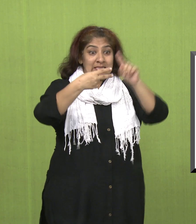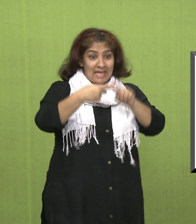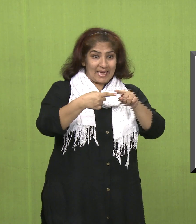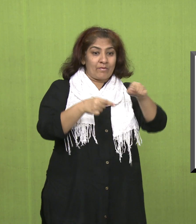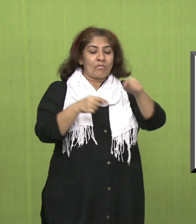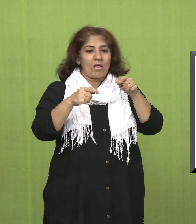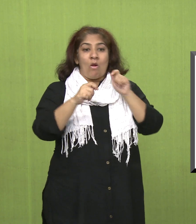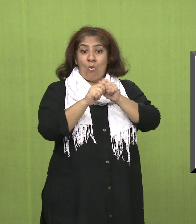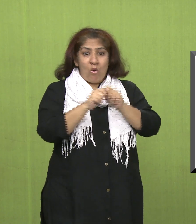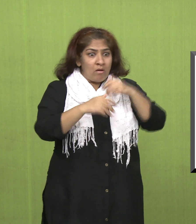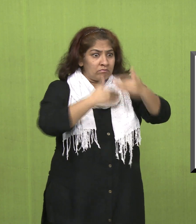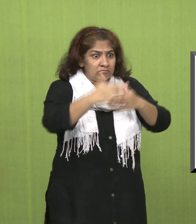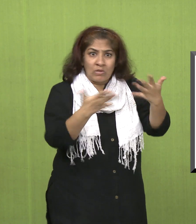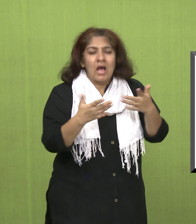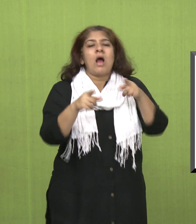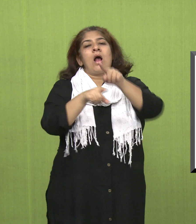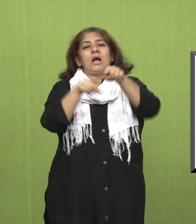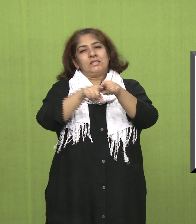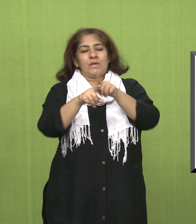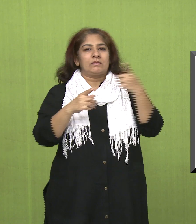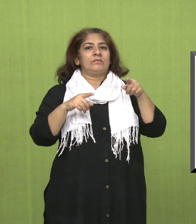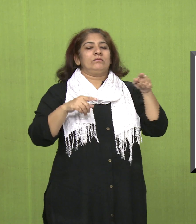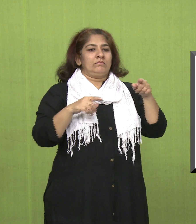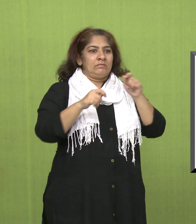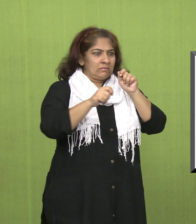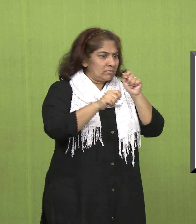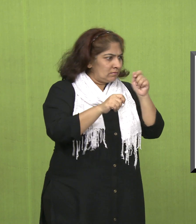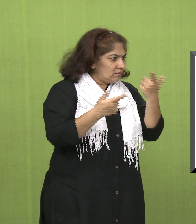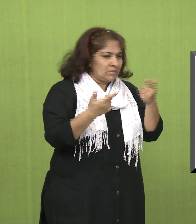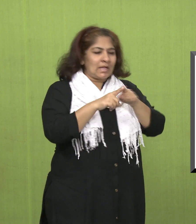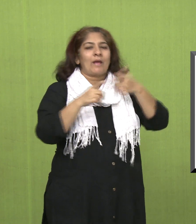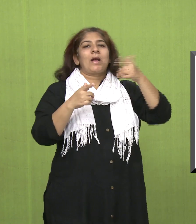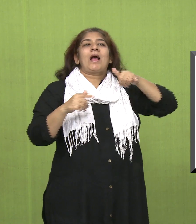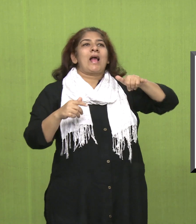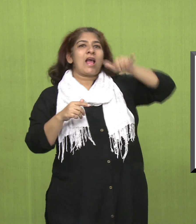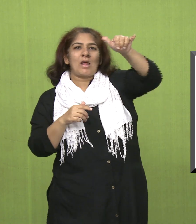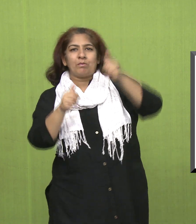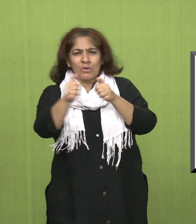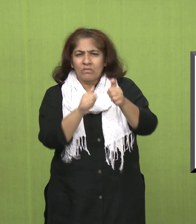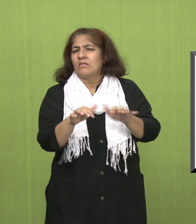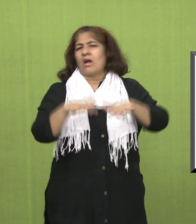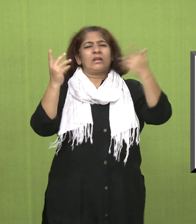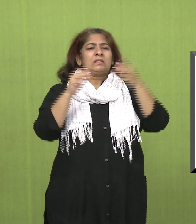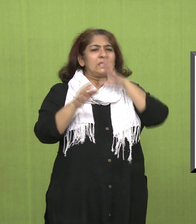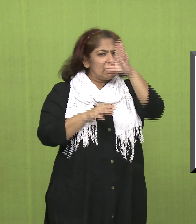good for them also and for the company also. For example, if any company is doing for just let's